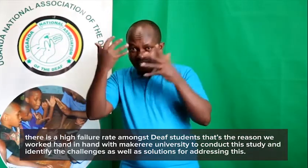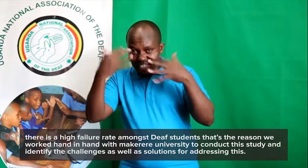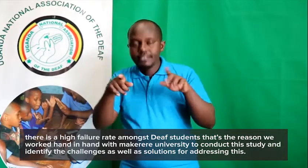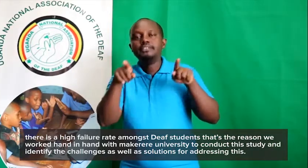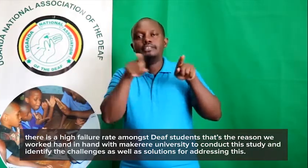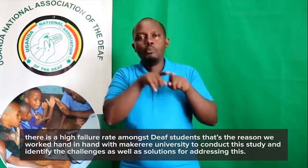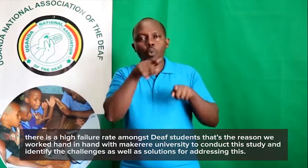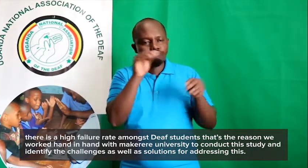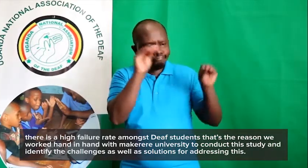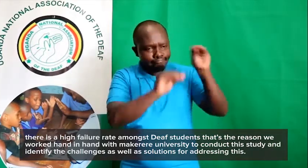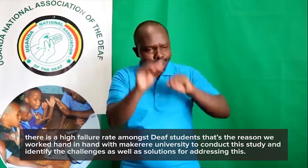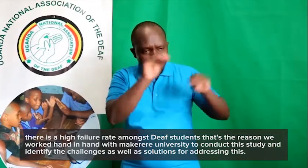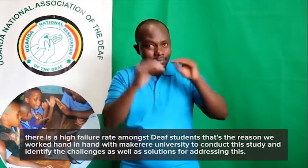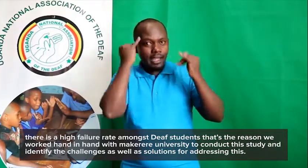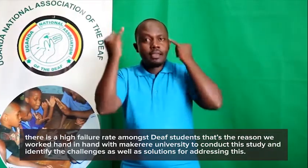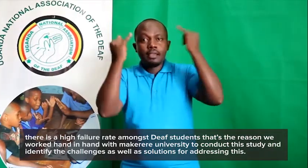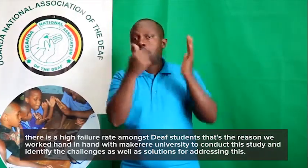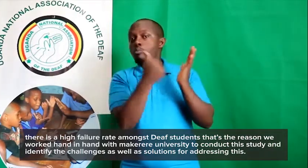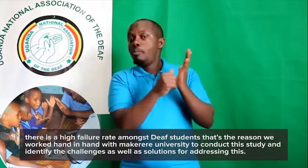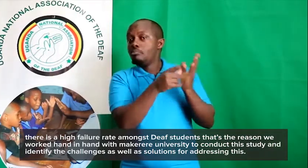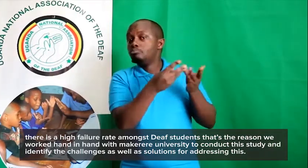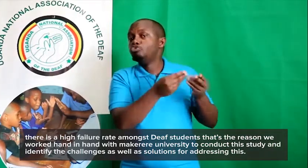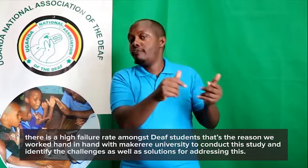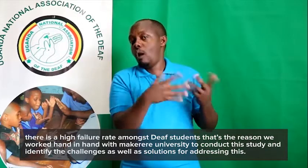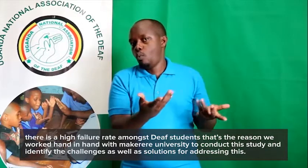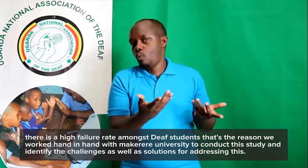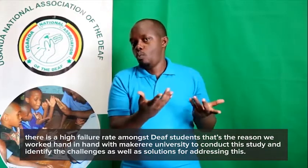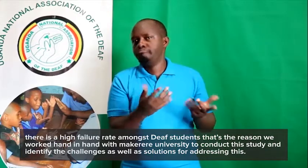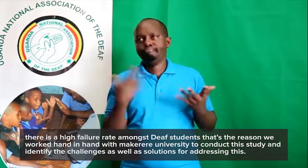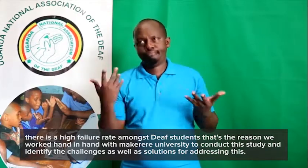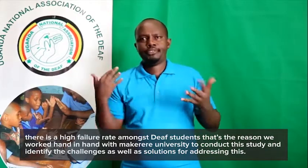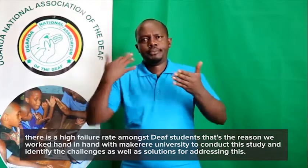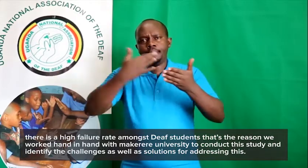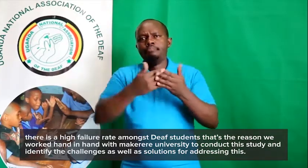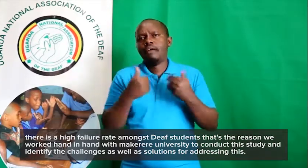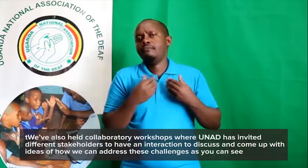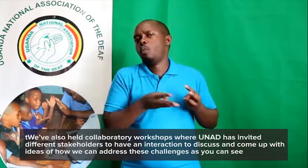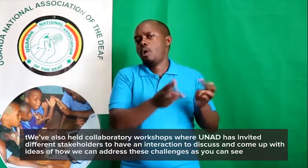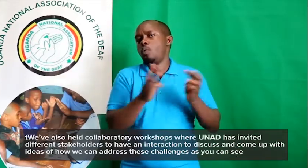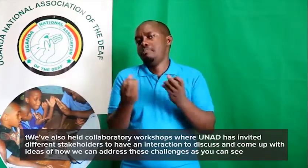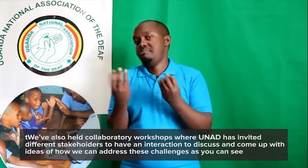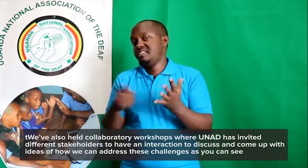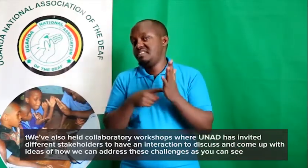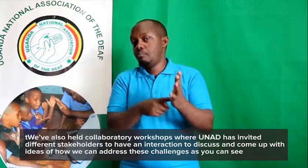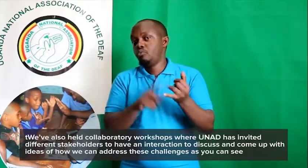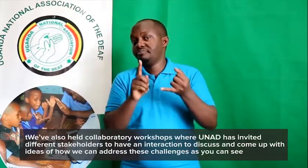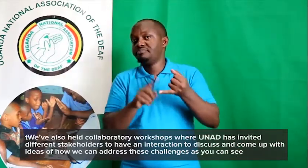and identify the challenges as well as the solutions for addressing this. We've also held